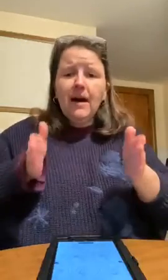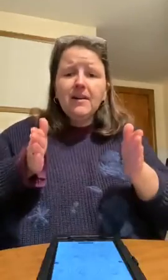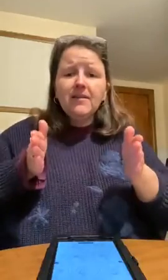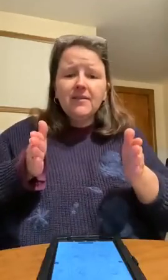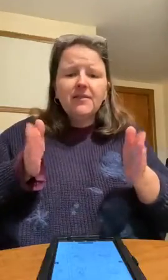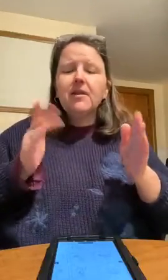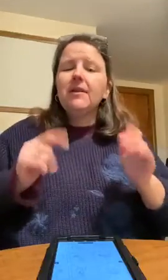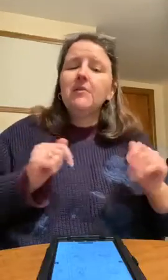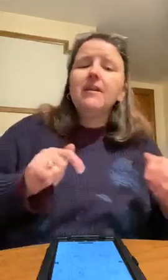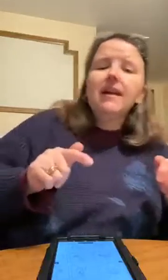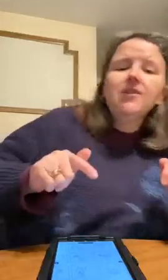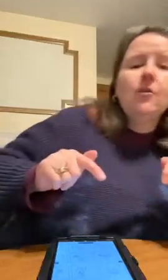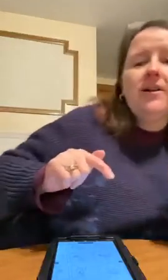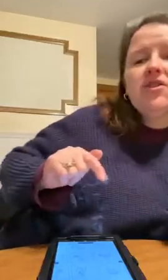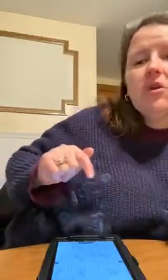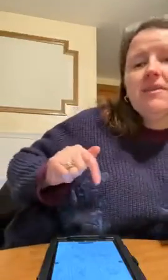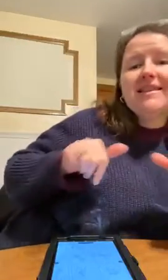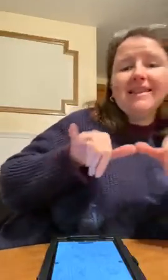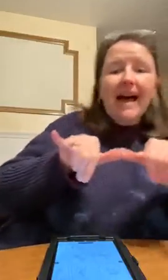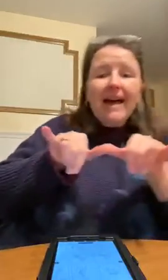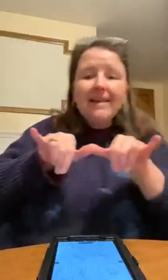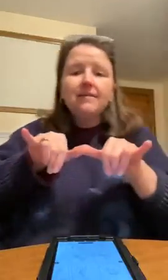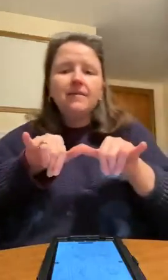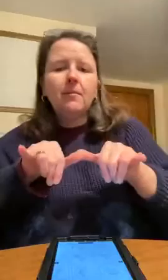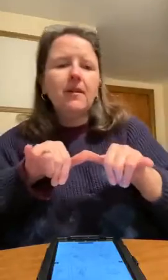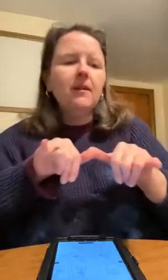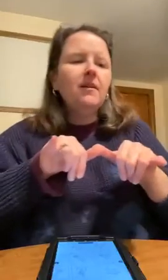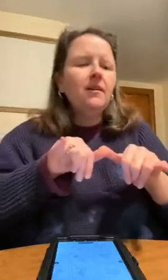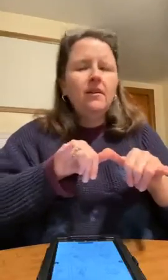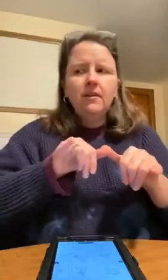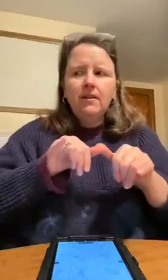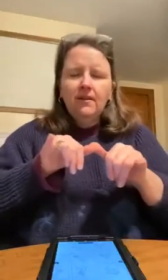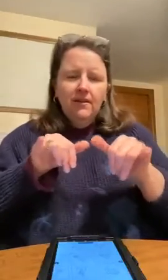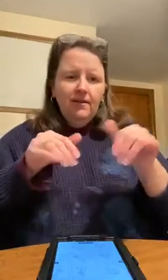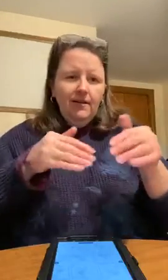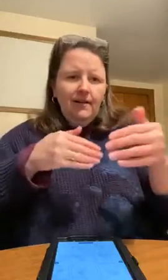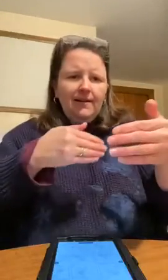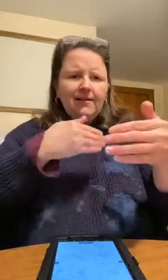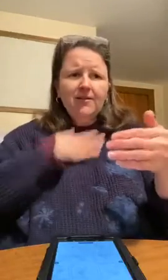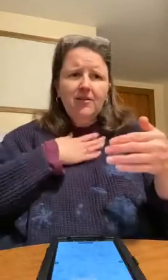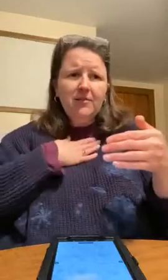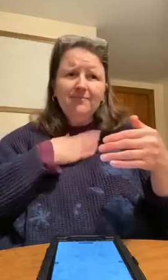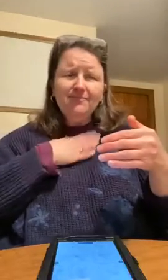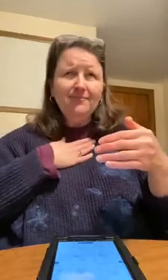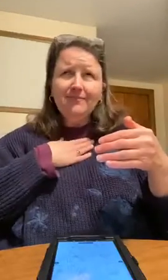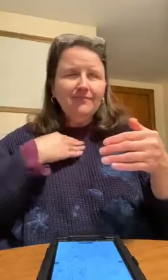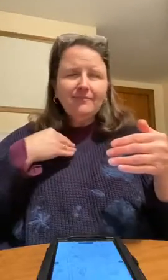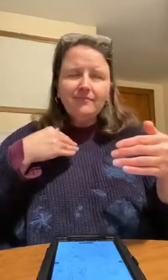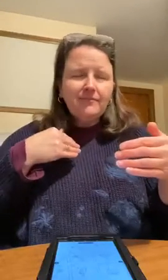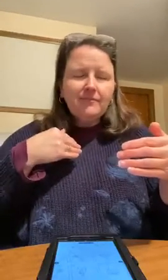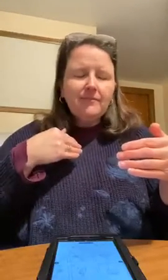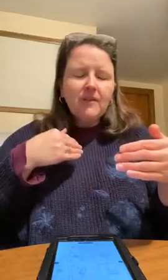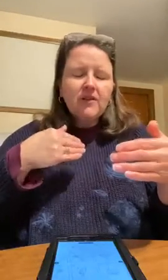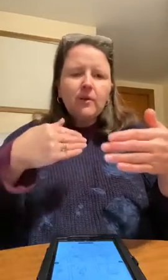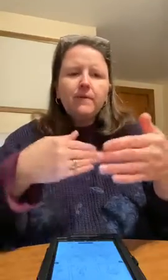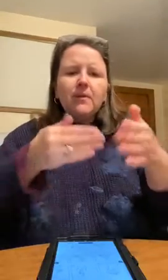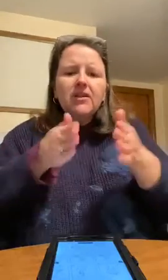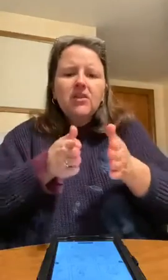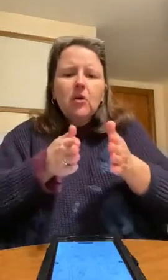Box. So here again, you want to show the size of something. Excuse me. So if you want to show like a